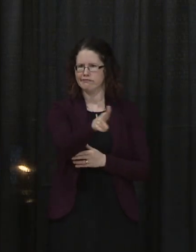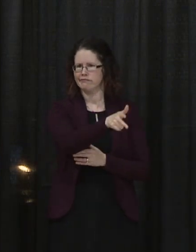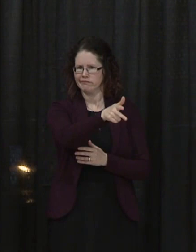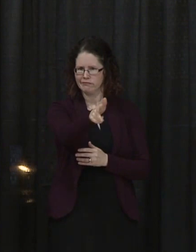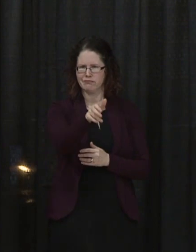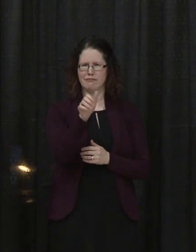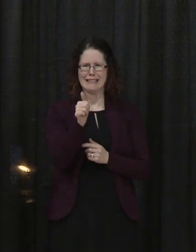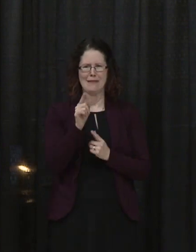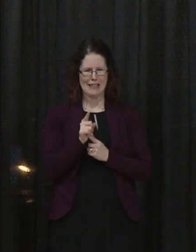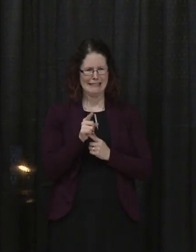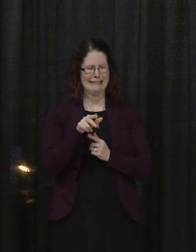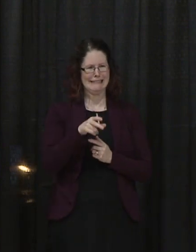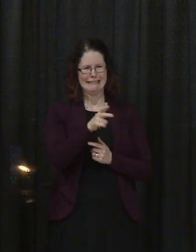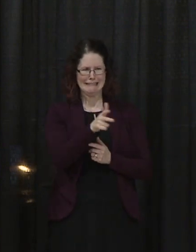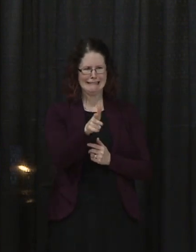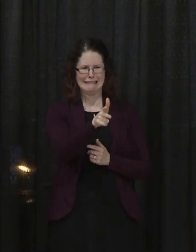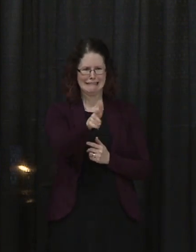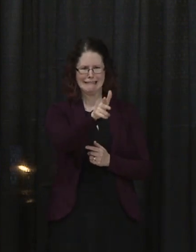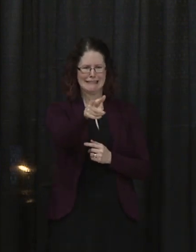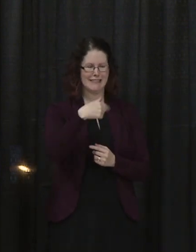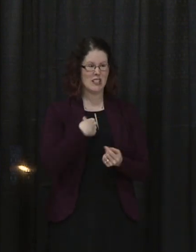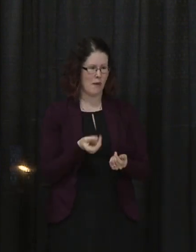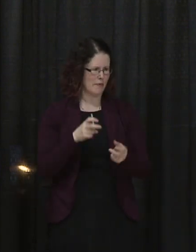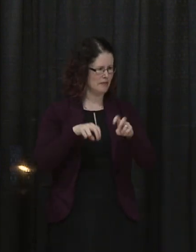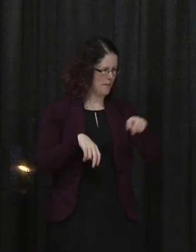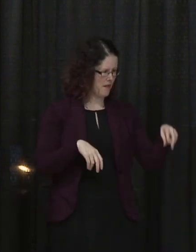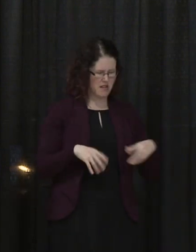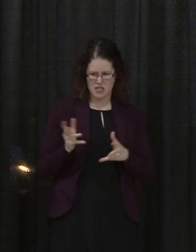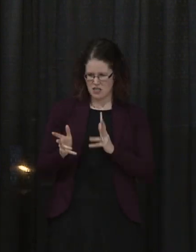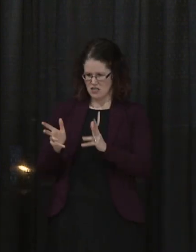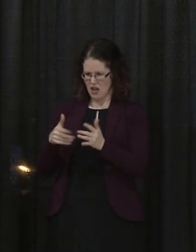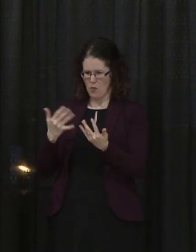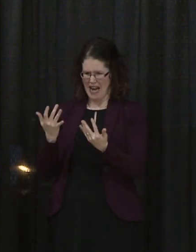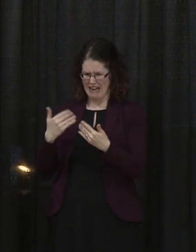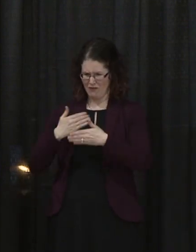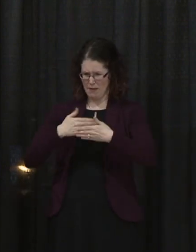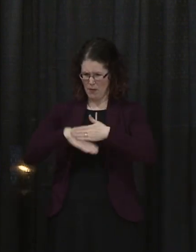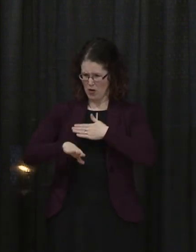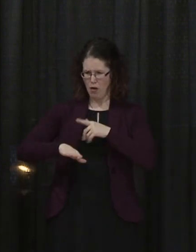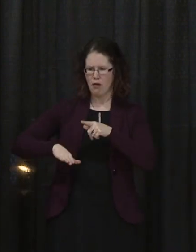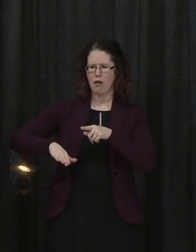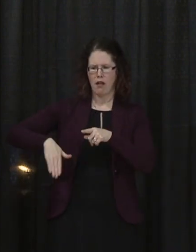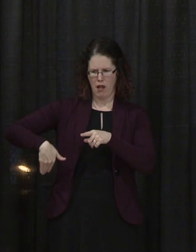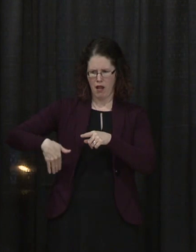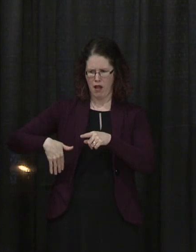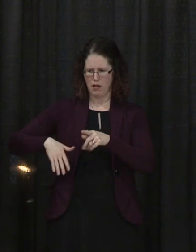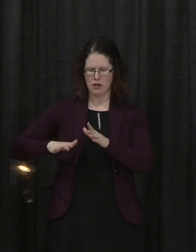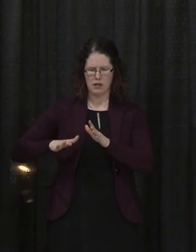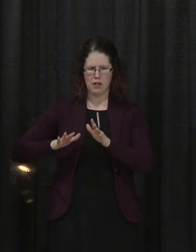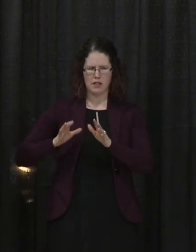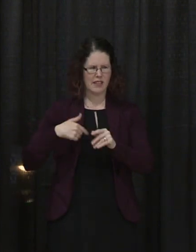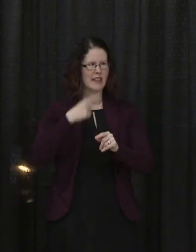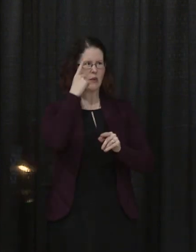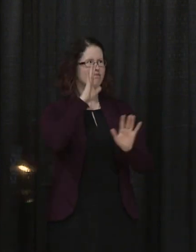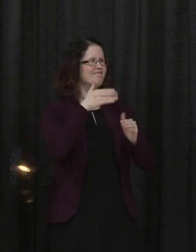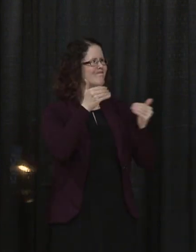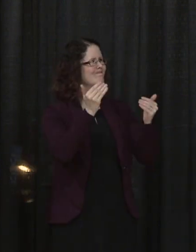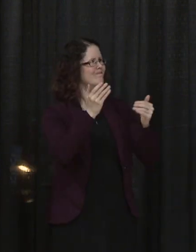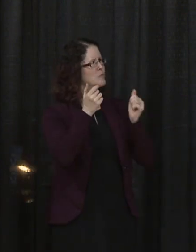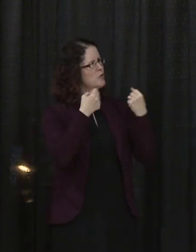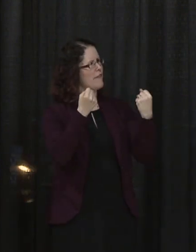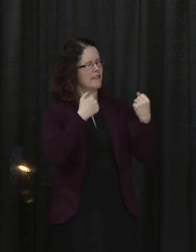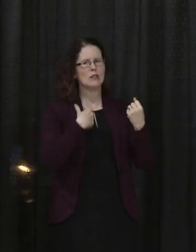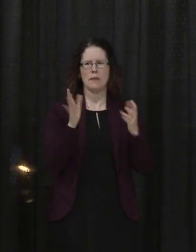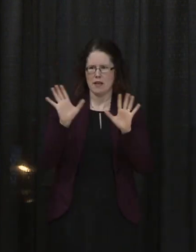side of the road. I'd jump out, run around, open the back door, waiting for this baby to arrive. She'd say, "No, I think we can make it." I'd run back,